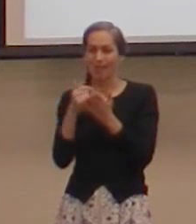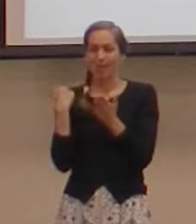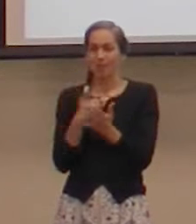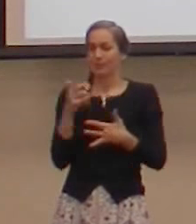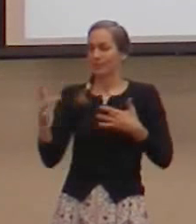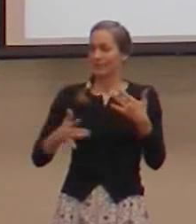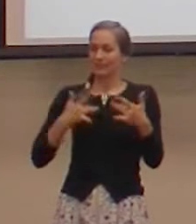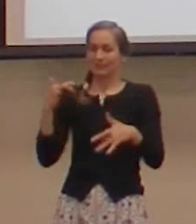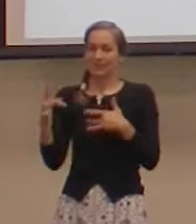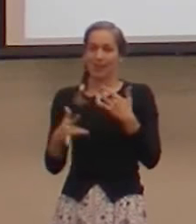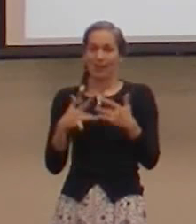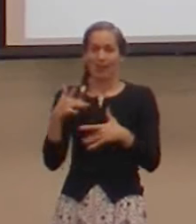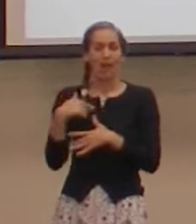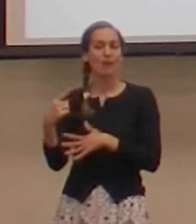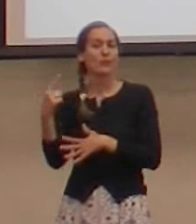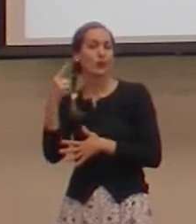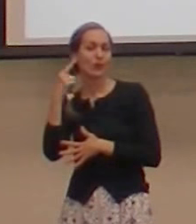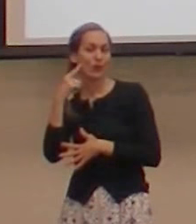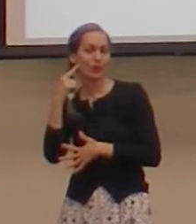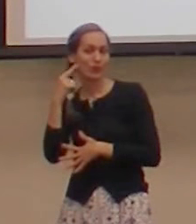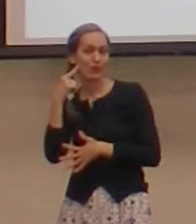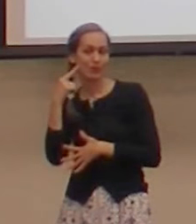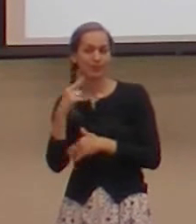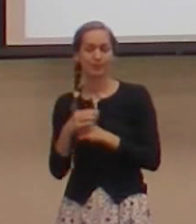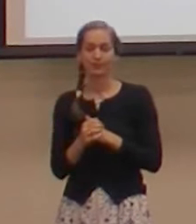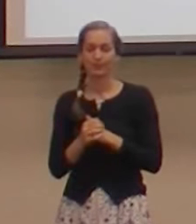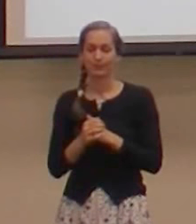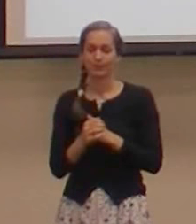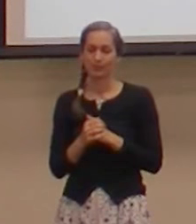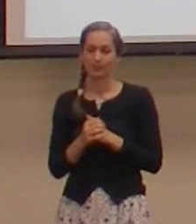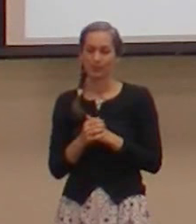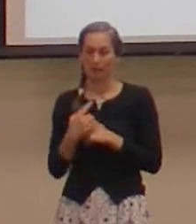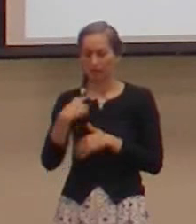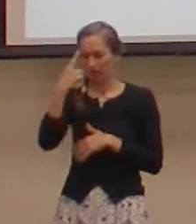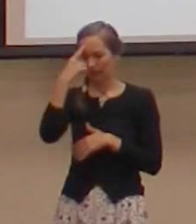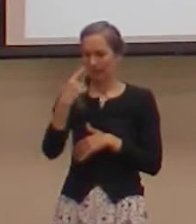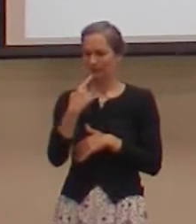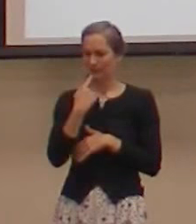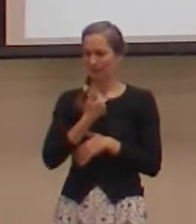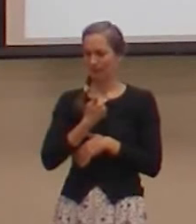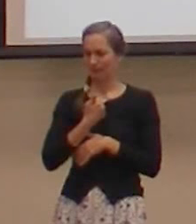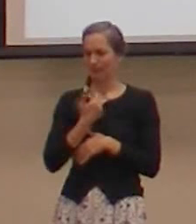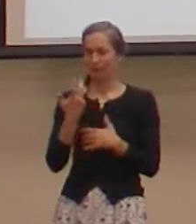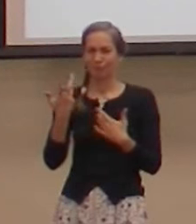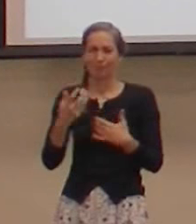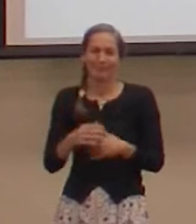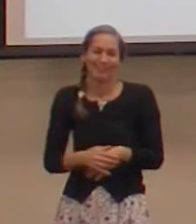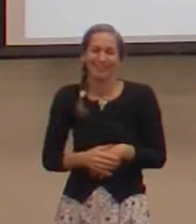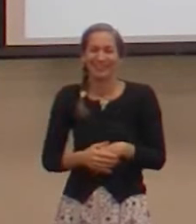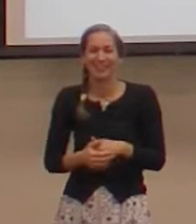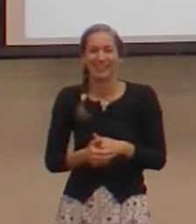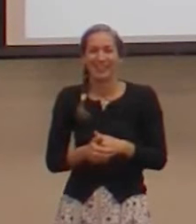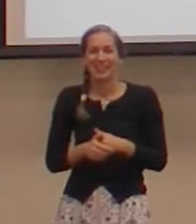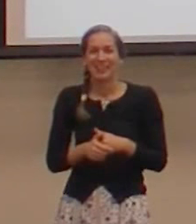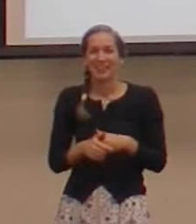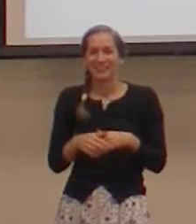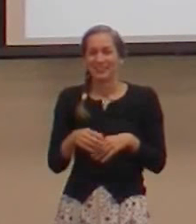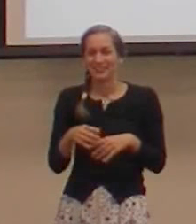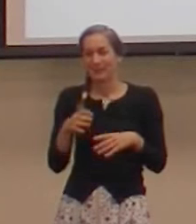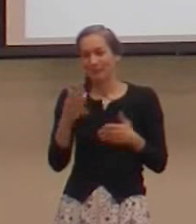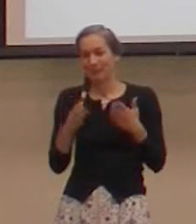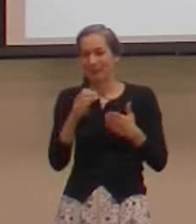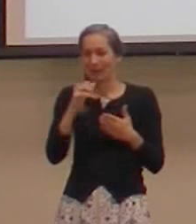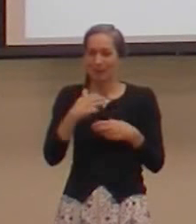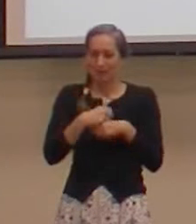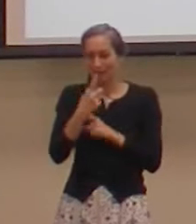that. I have heard it said, in fact, I think I said it, which is probably why it doesn't make a whole lot of sense, except in this